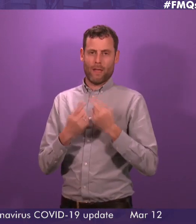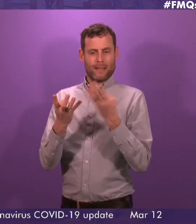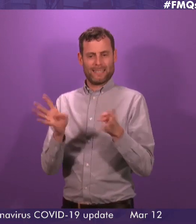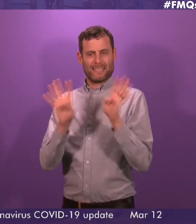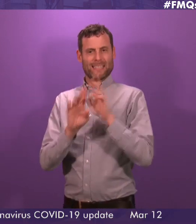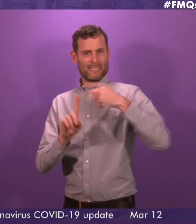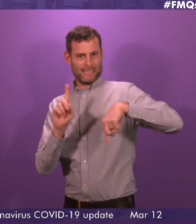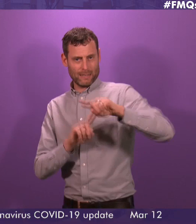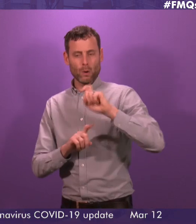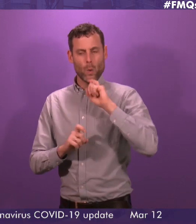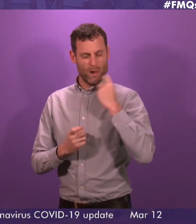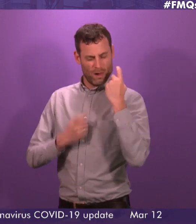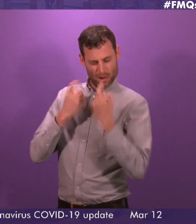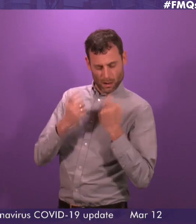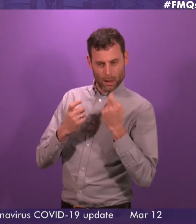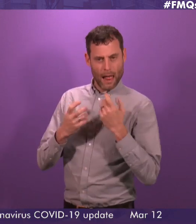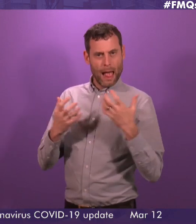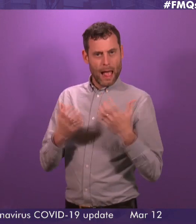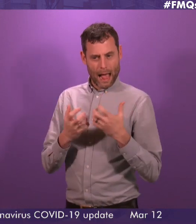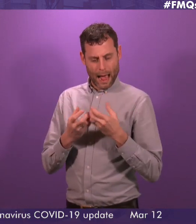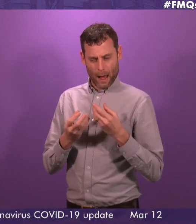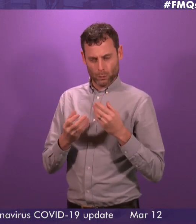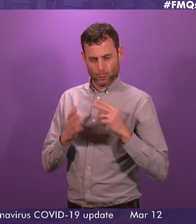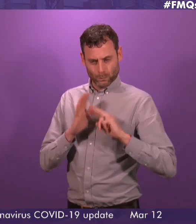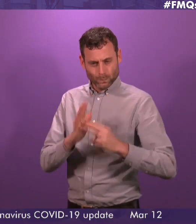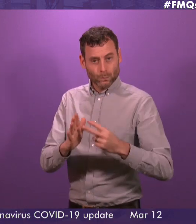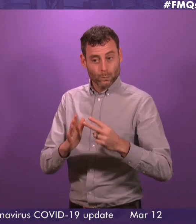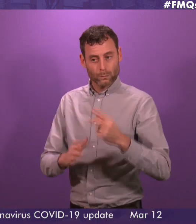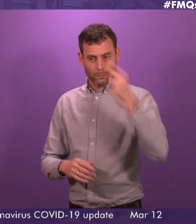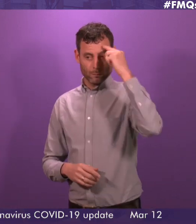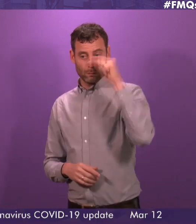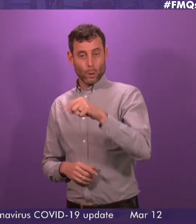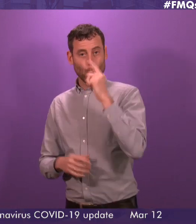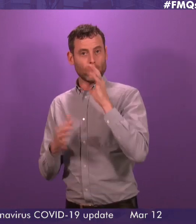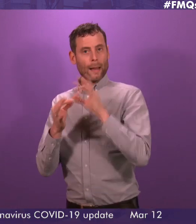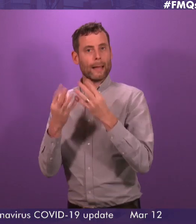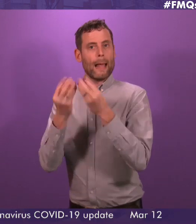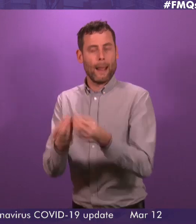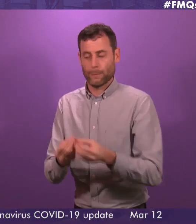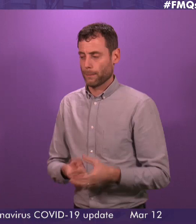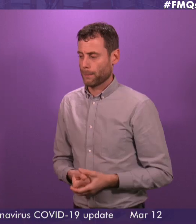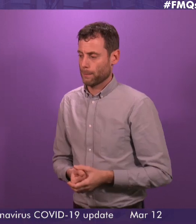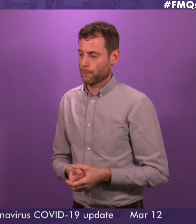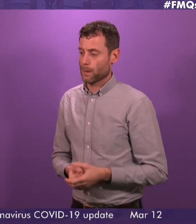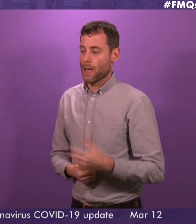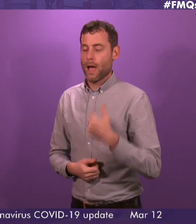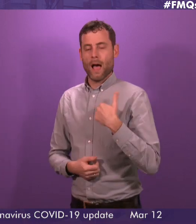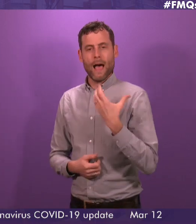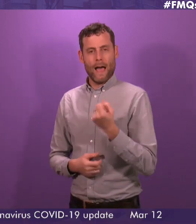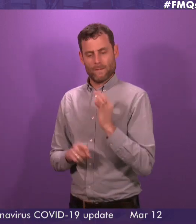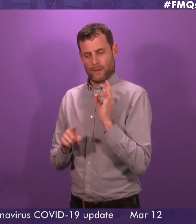Campbell will be actively taking those forward in their discussions with COSLA. I think it's worth saying that I have very particular